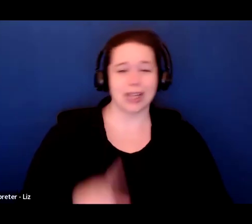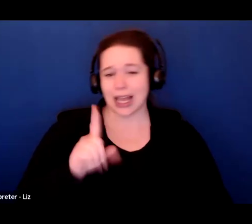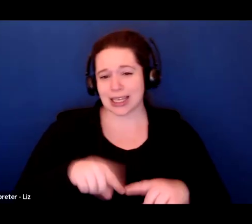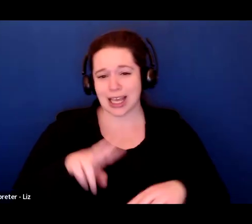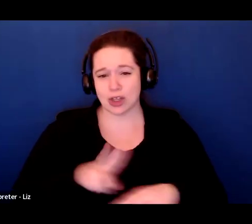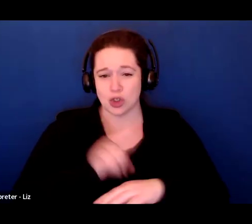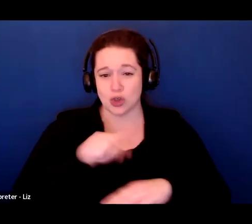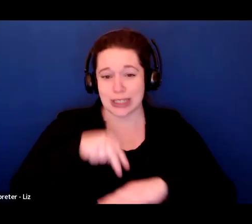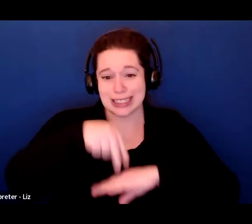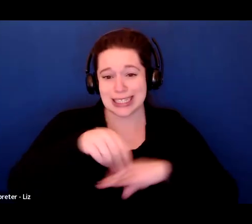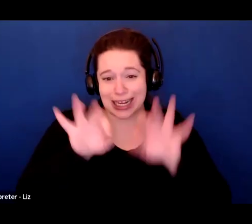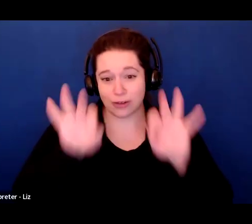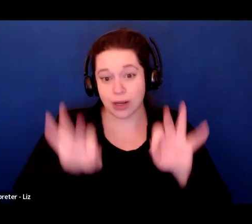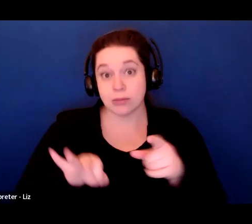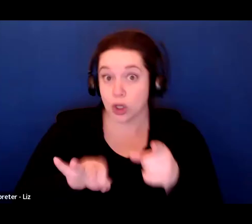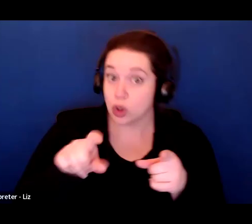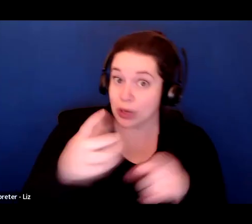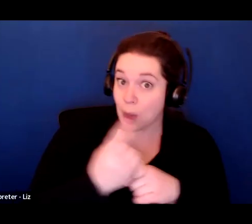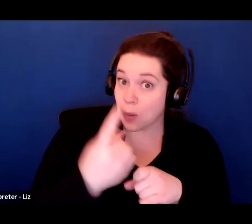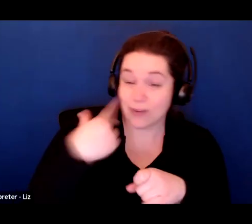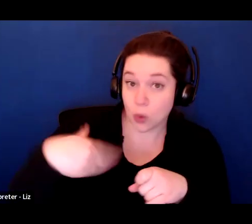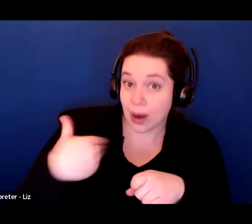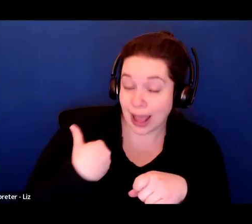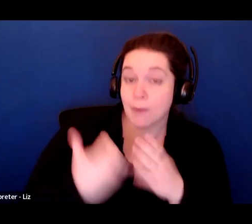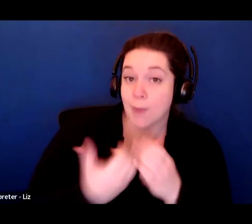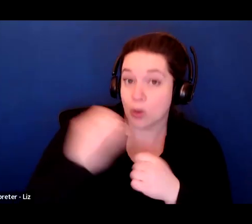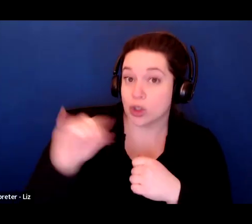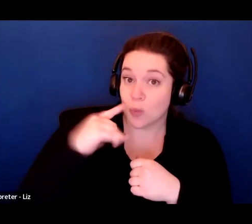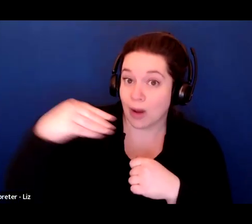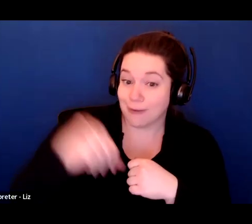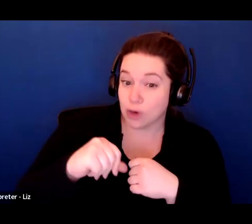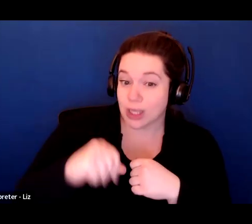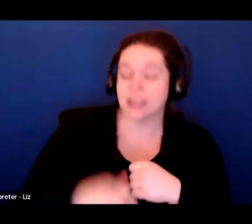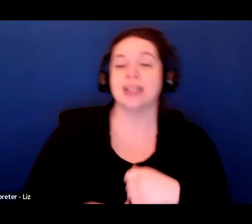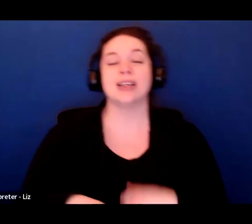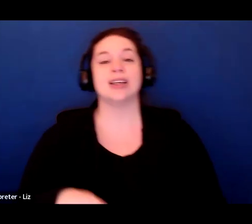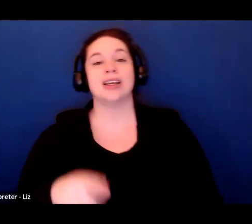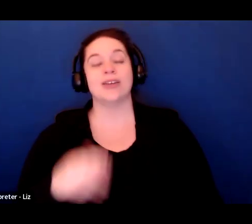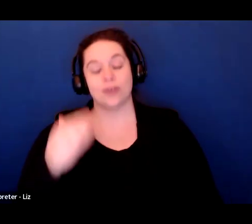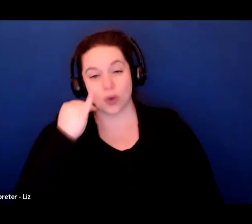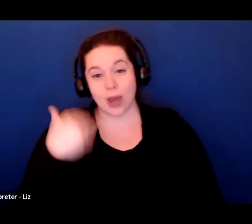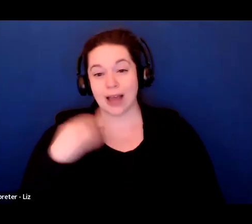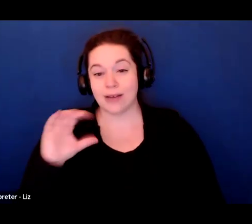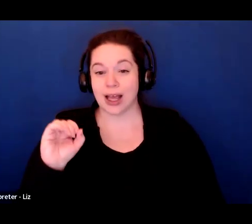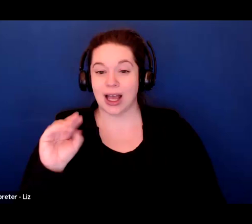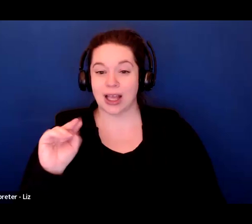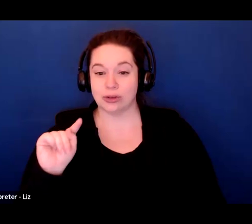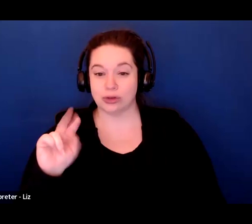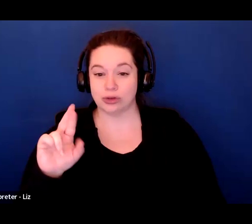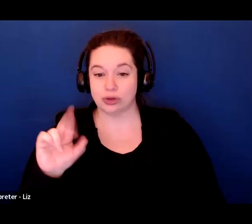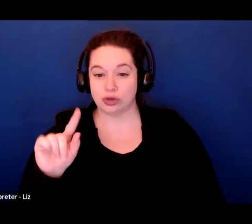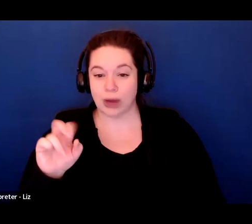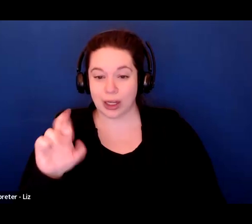frame, which you should get a standing frame if you don't have one. Most insurance cover it. But if you have a contracture or if you have a blood clot, a deep